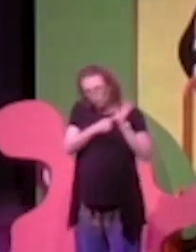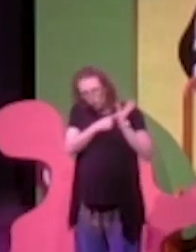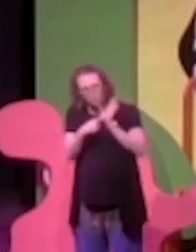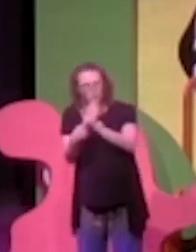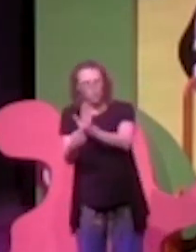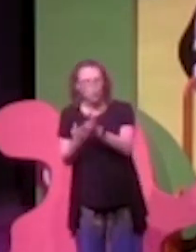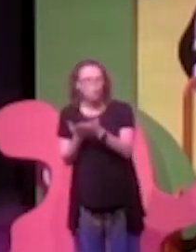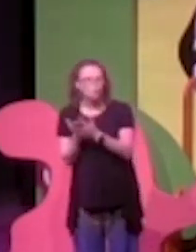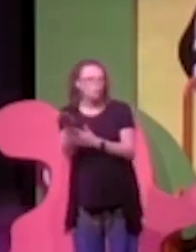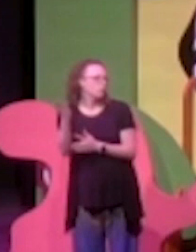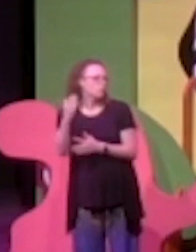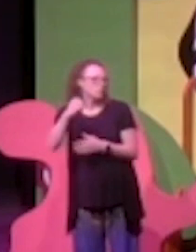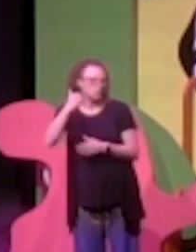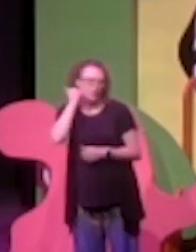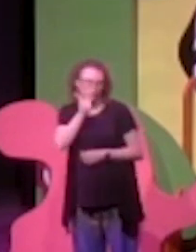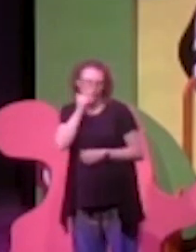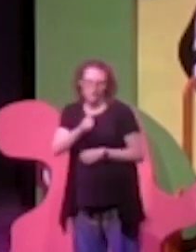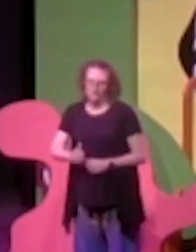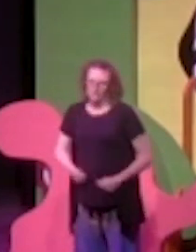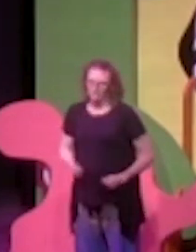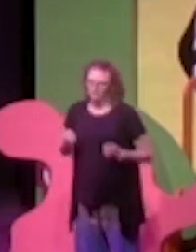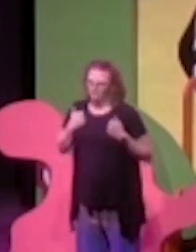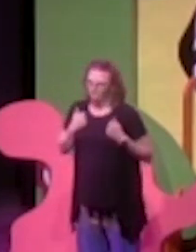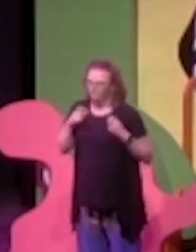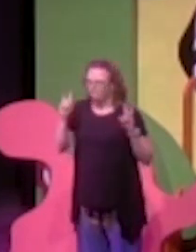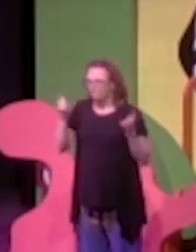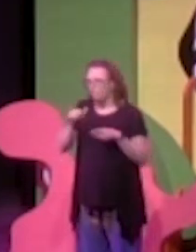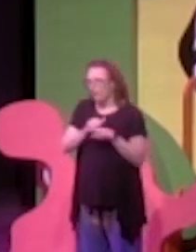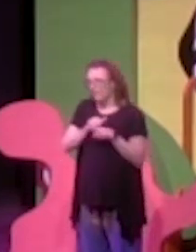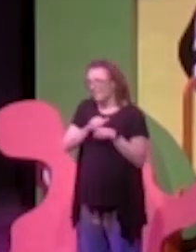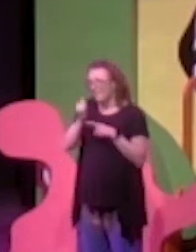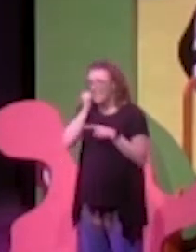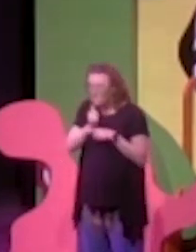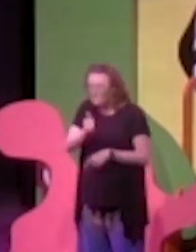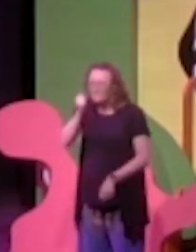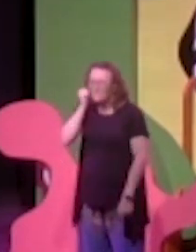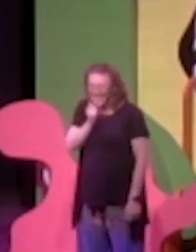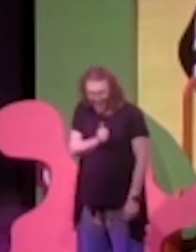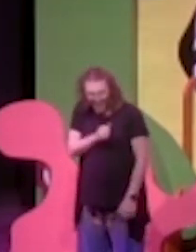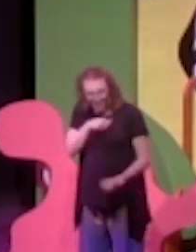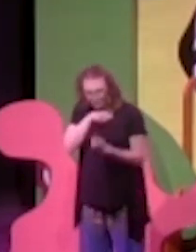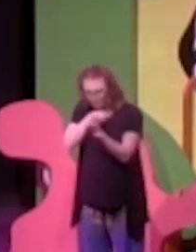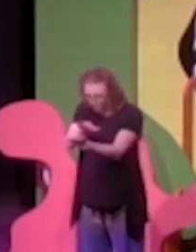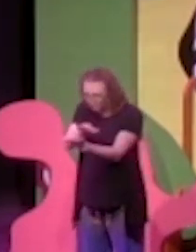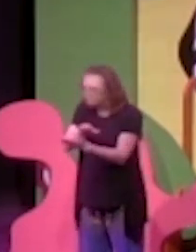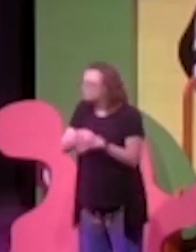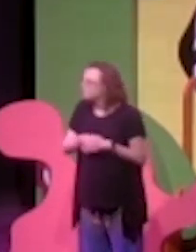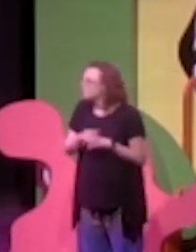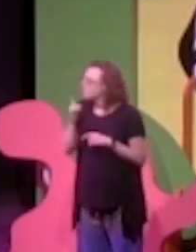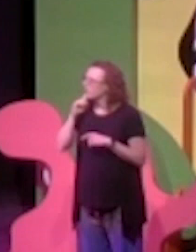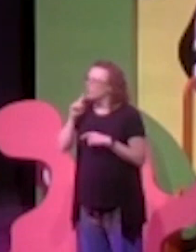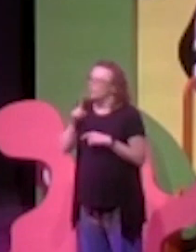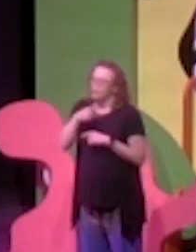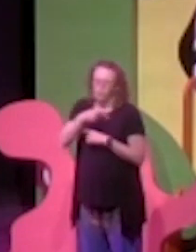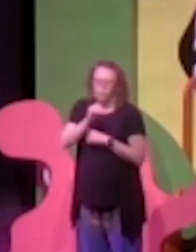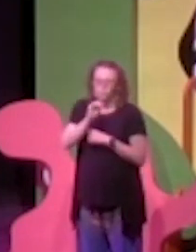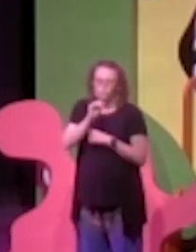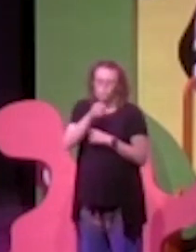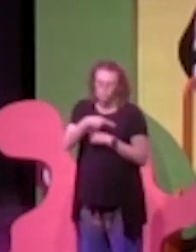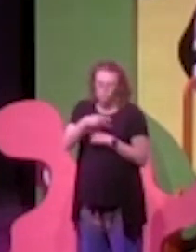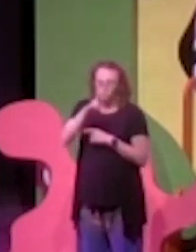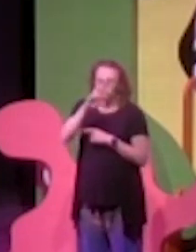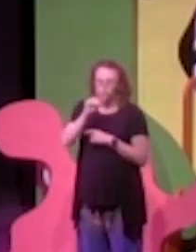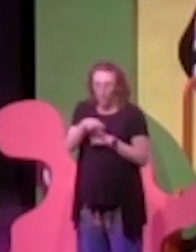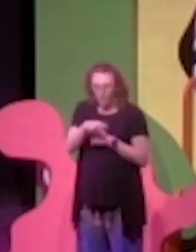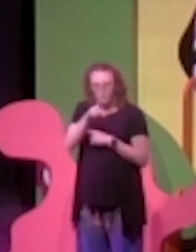that is very difficult to counter when we have, Prop 209 and equal protections that really make it like